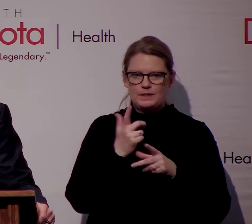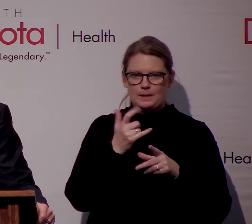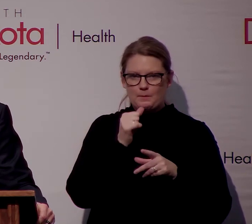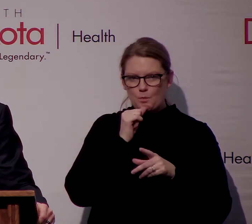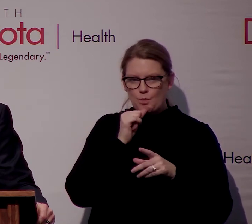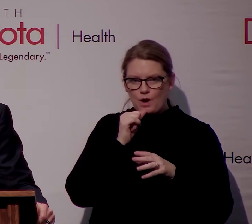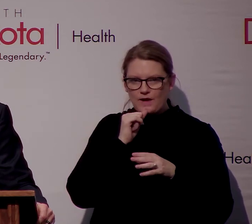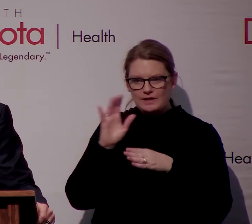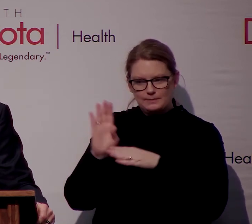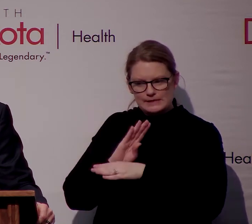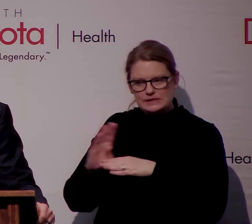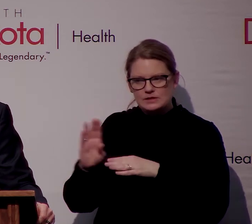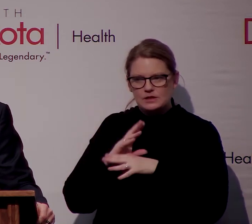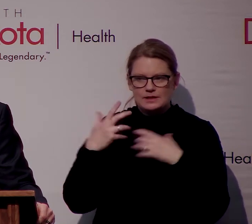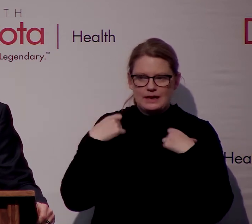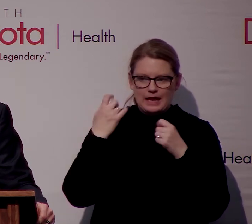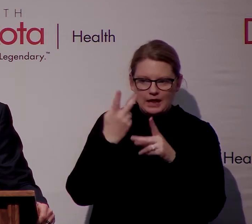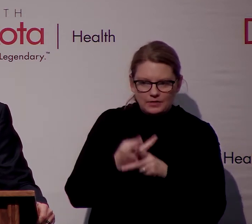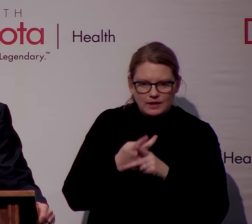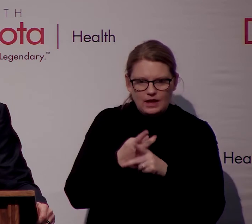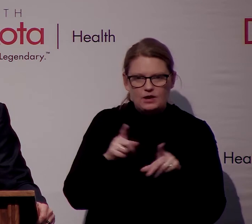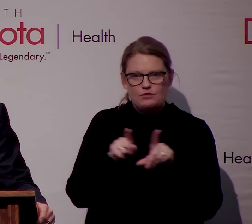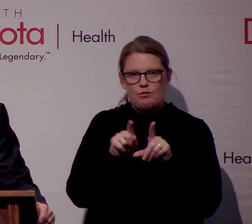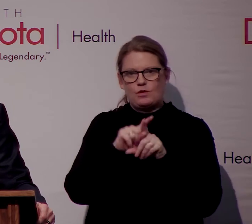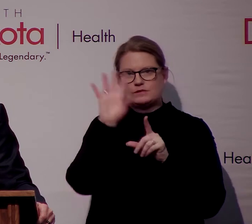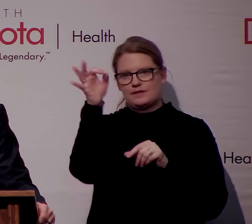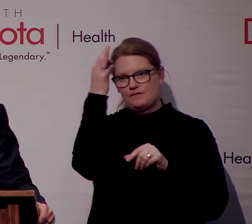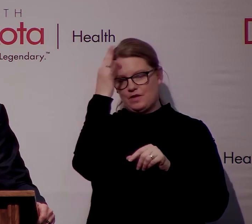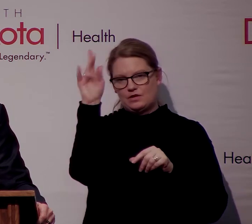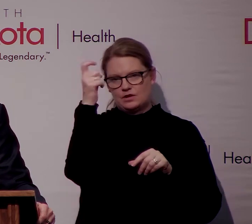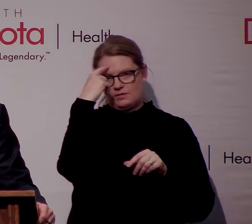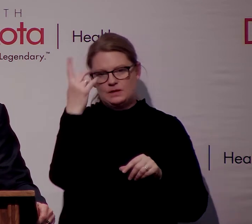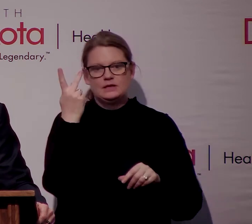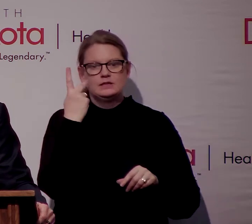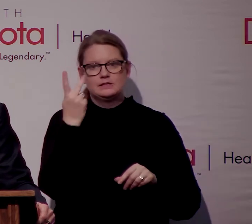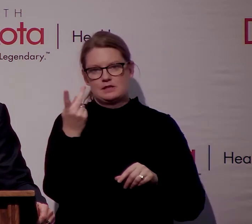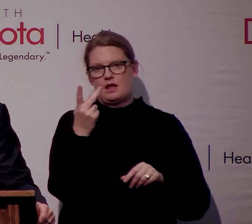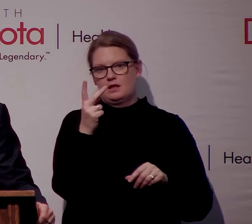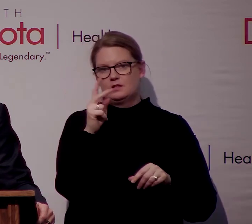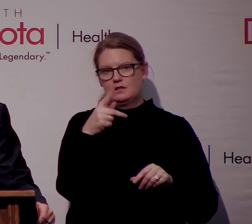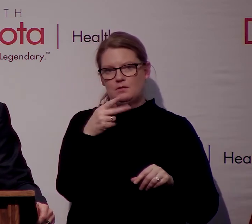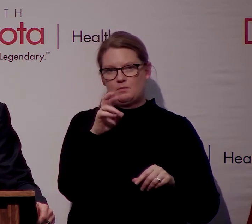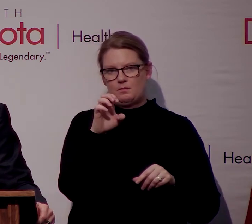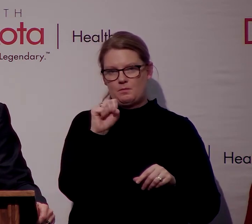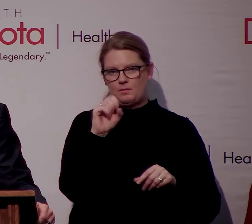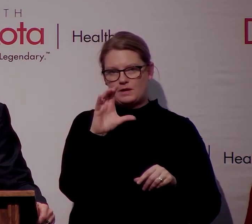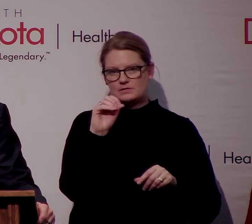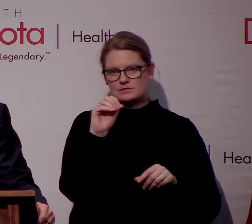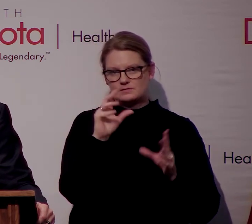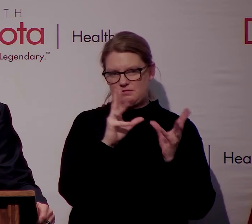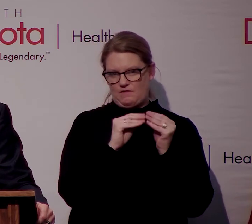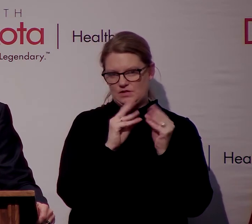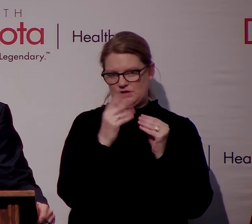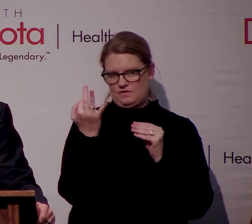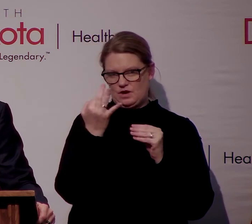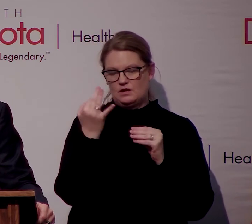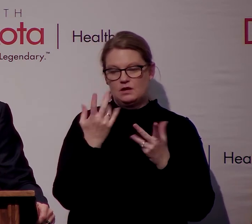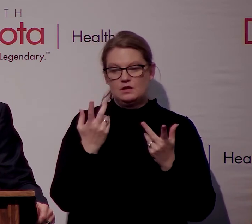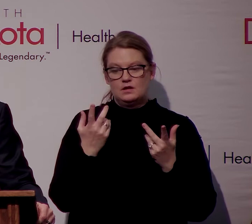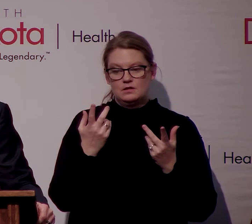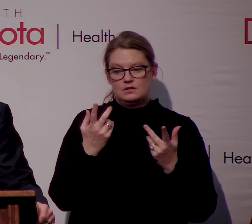with our healthcare organizations, working with the federal government. You saw the press conference on Friday, but there are